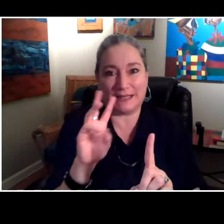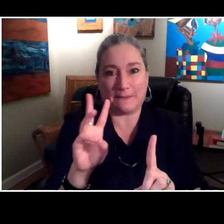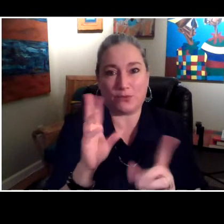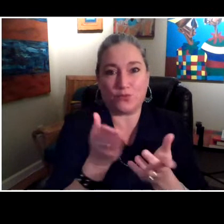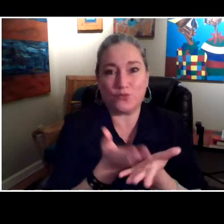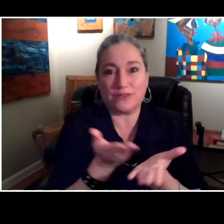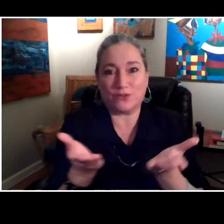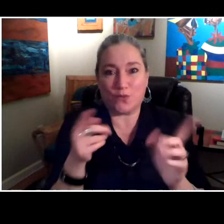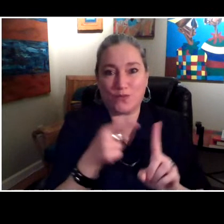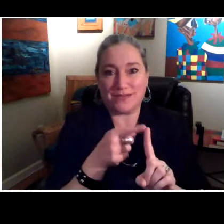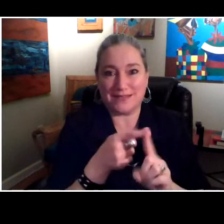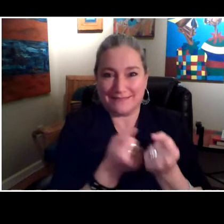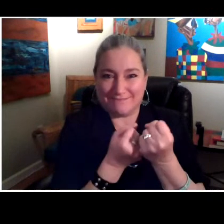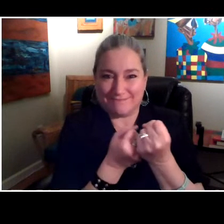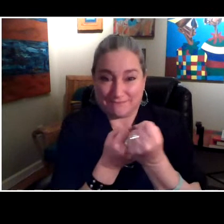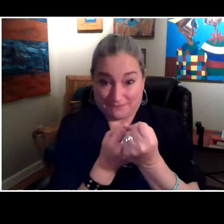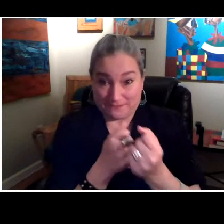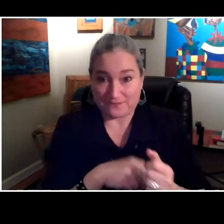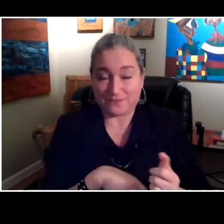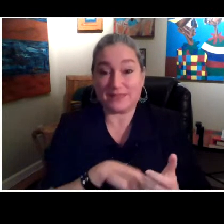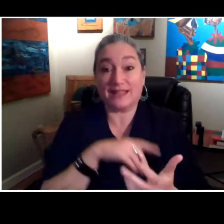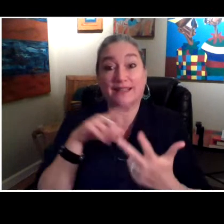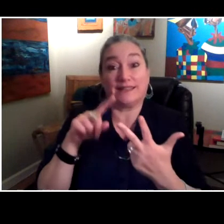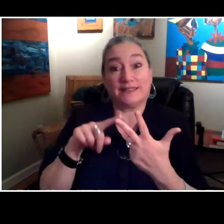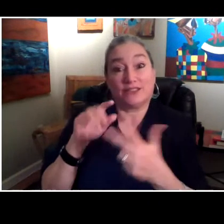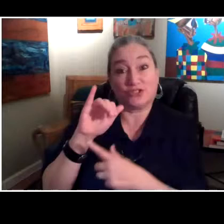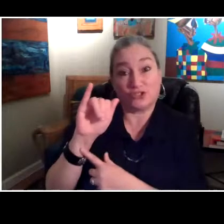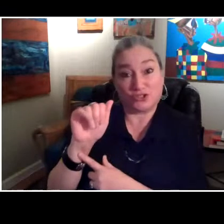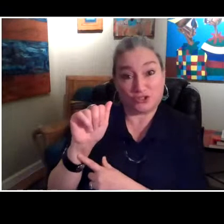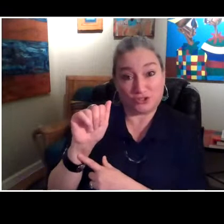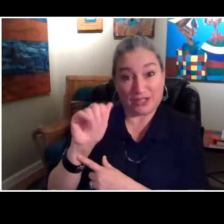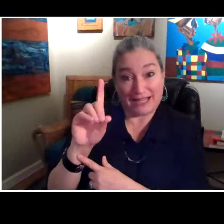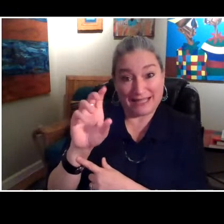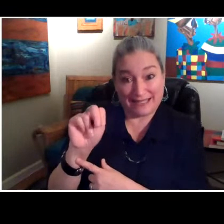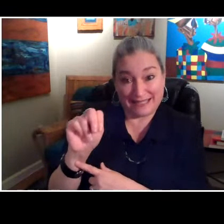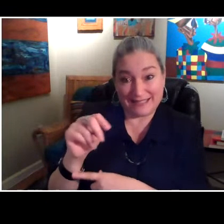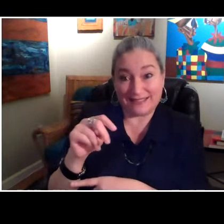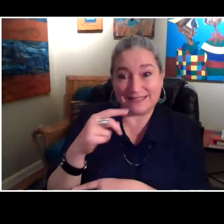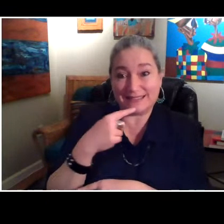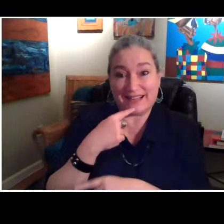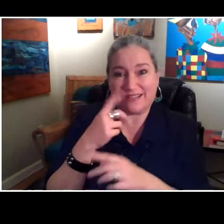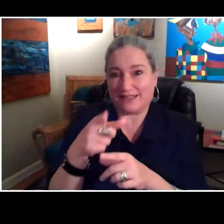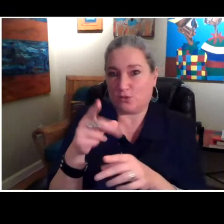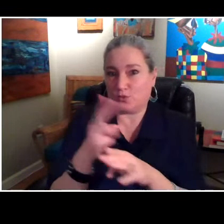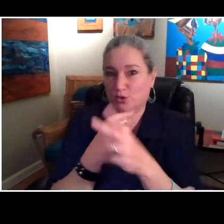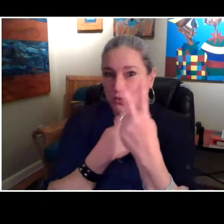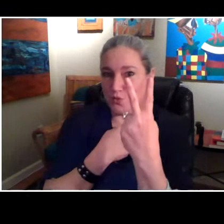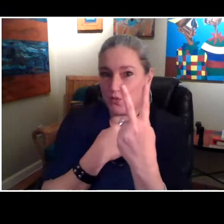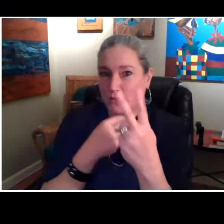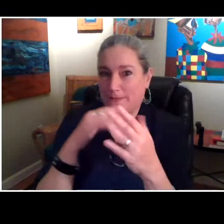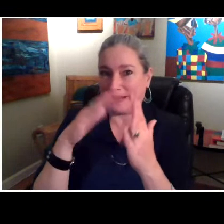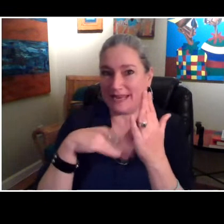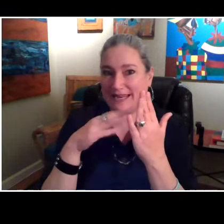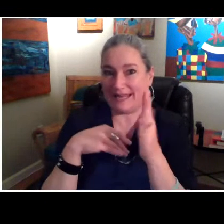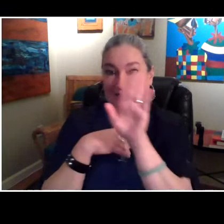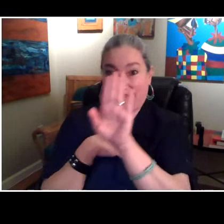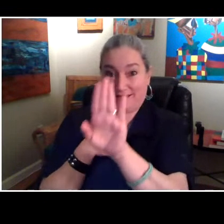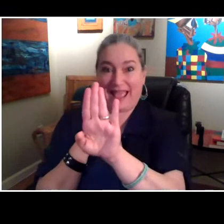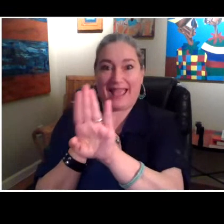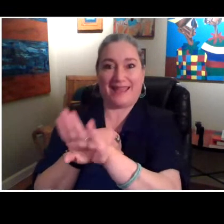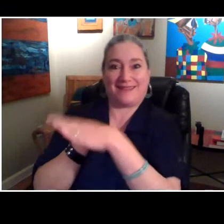in those moments. And the Lead K Family Services is able to provide that support.